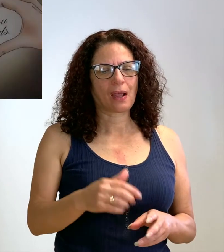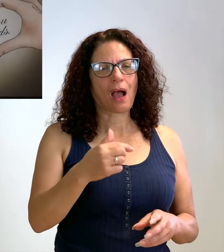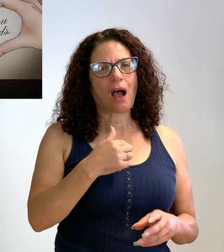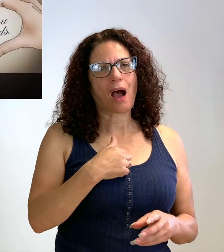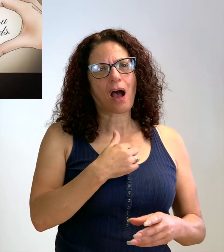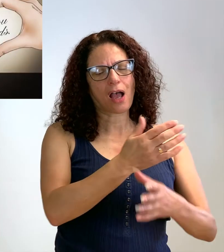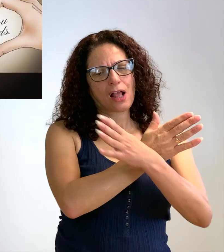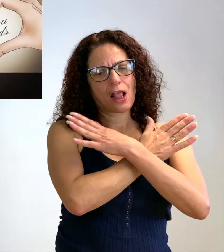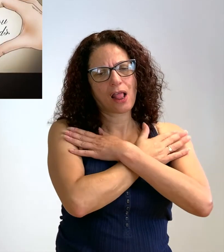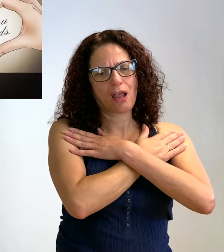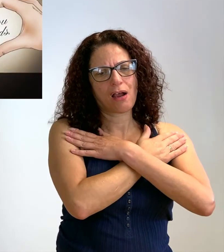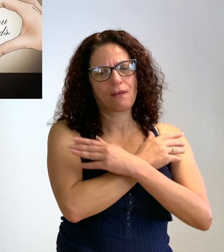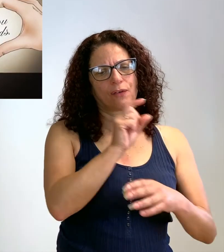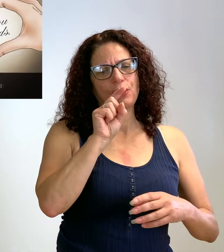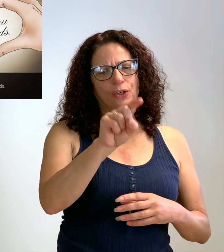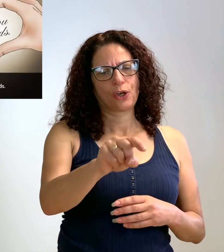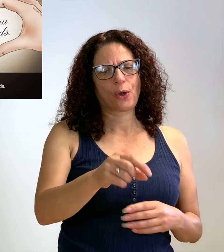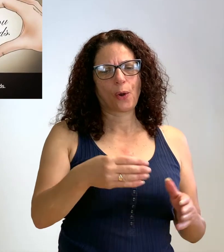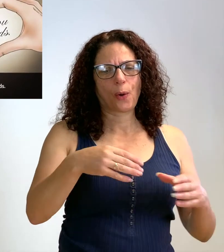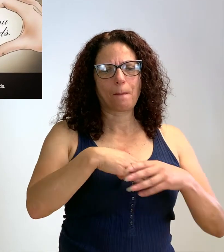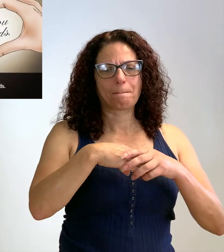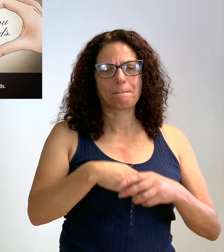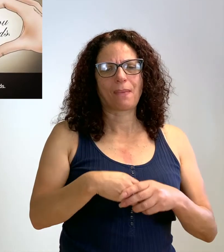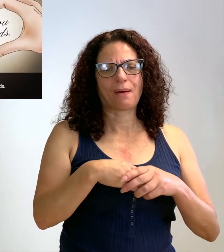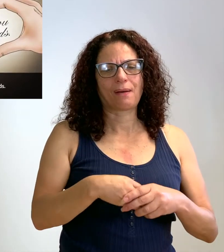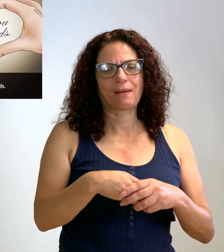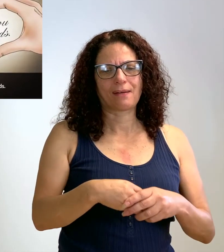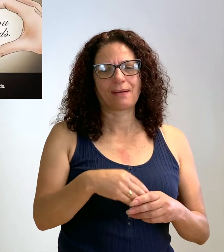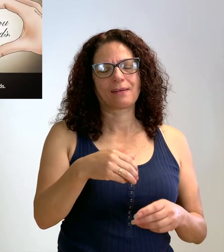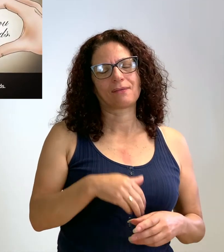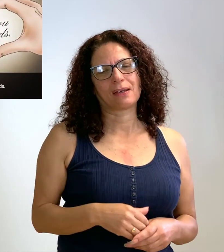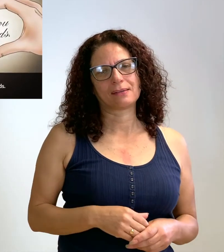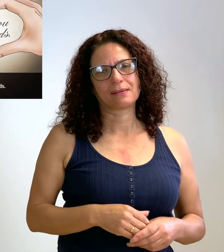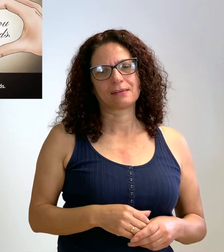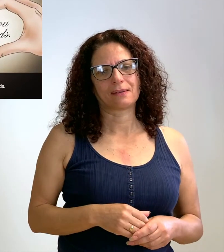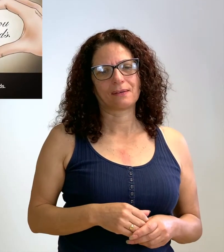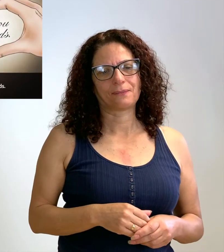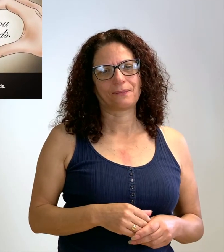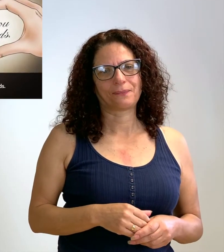I love you, my friend. I love you, my friend.